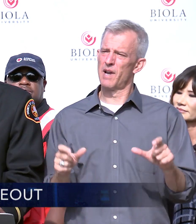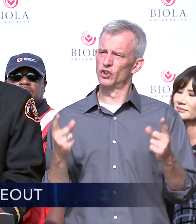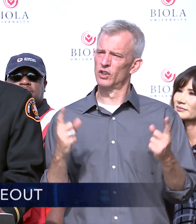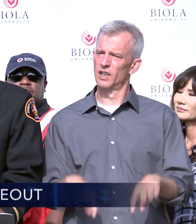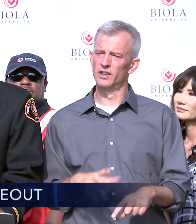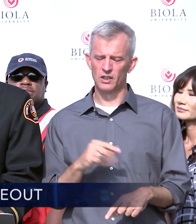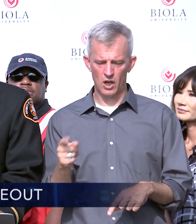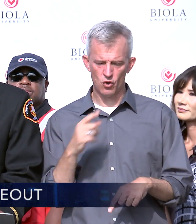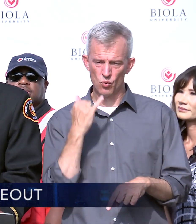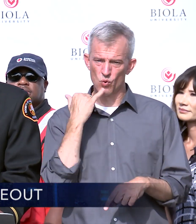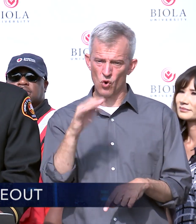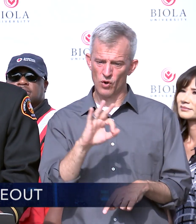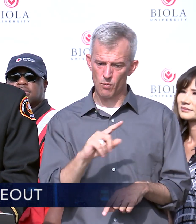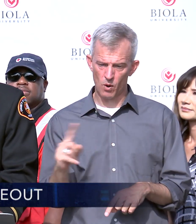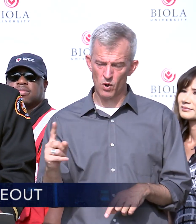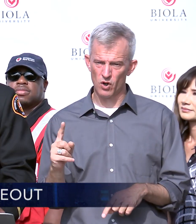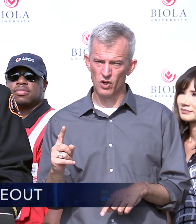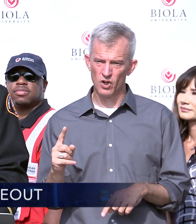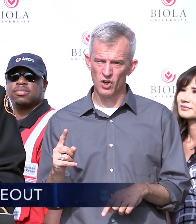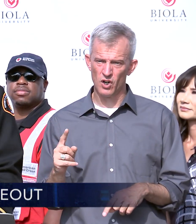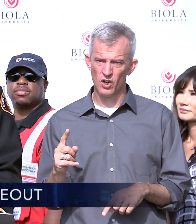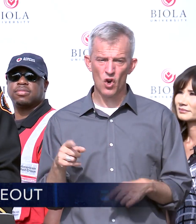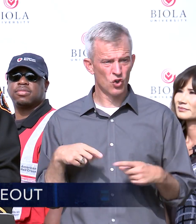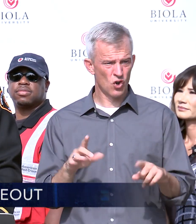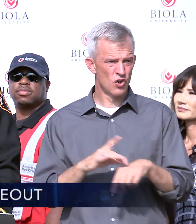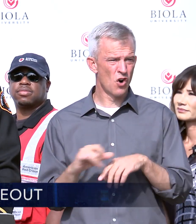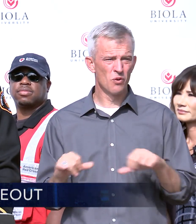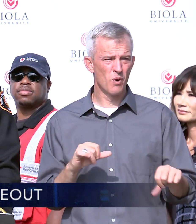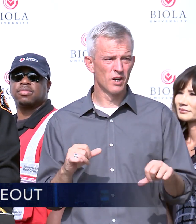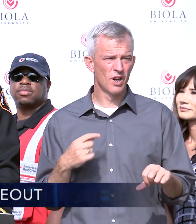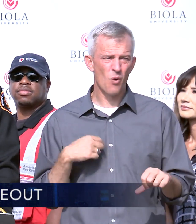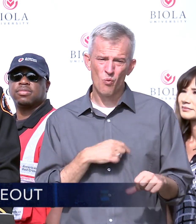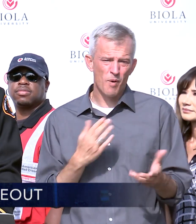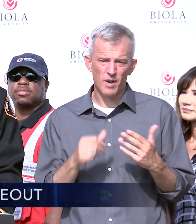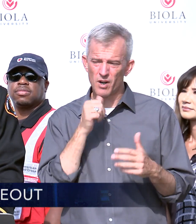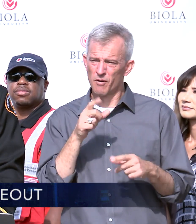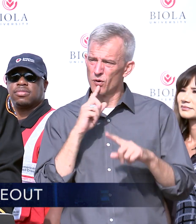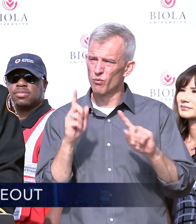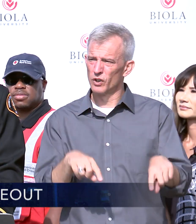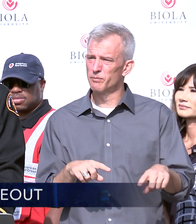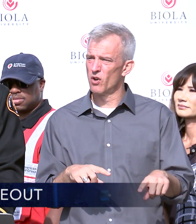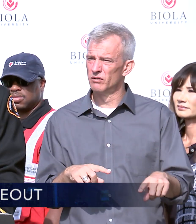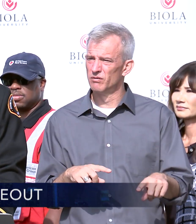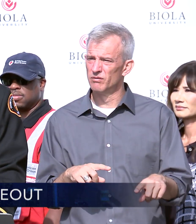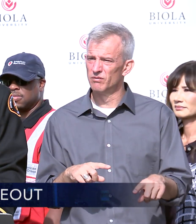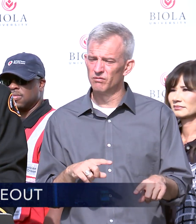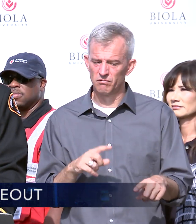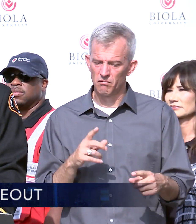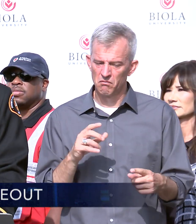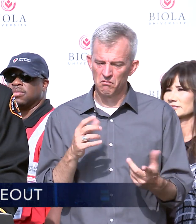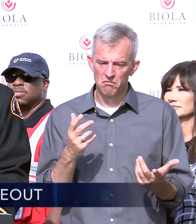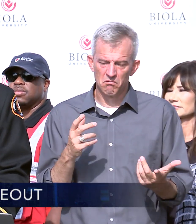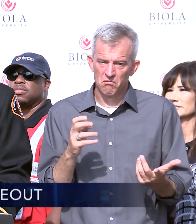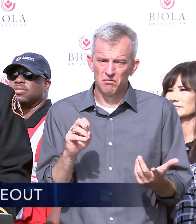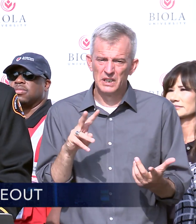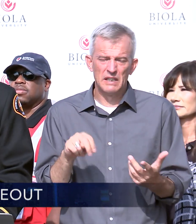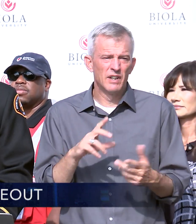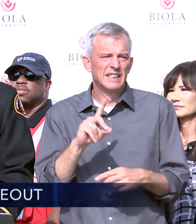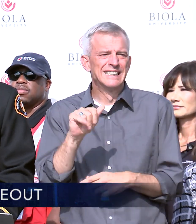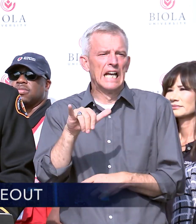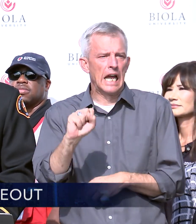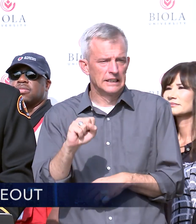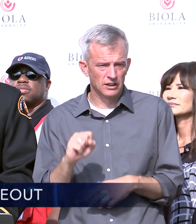you dial 911, we may not be available to respond within minutes, hours, or even